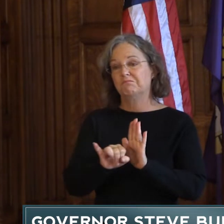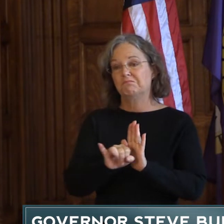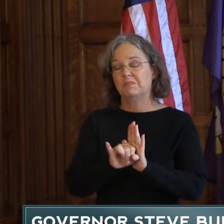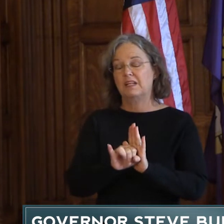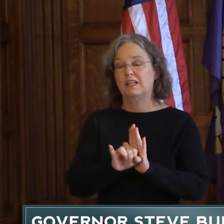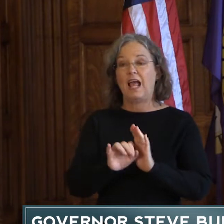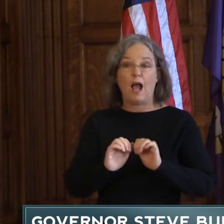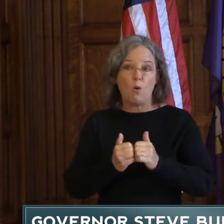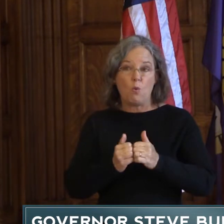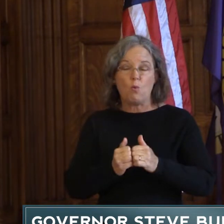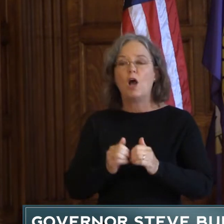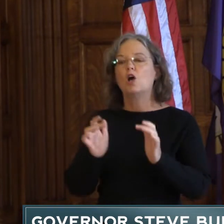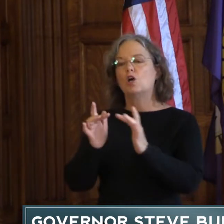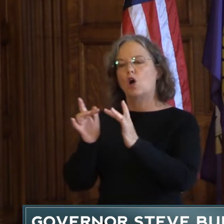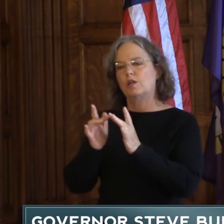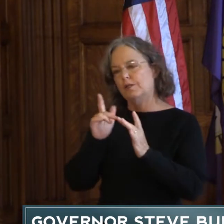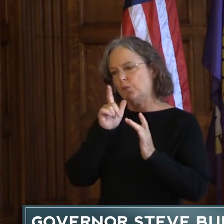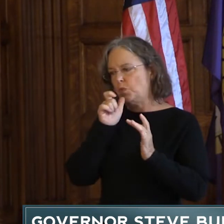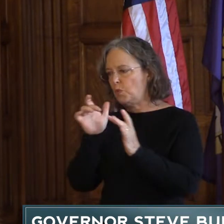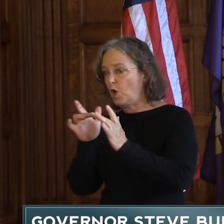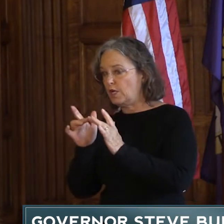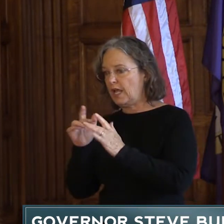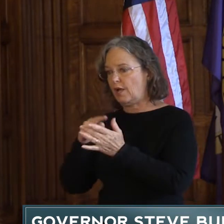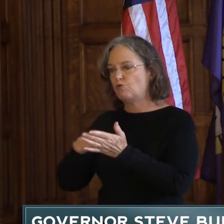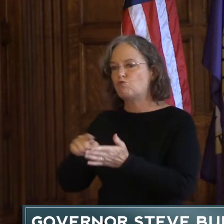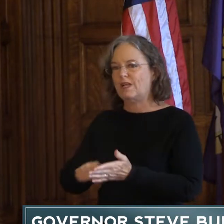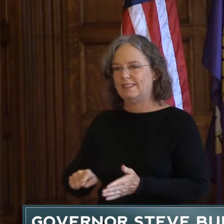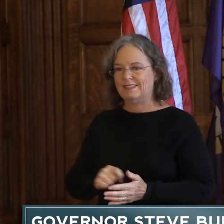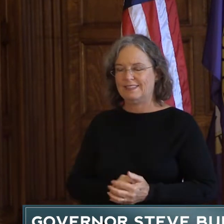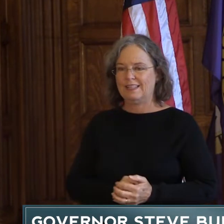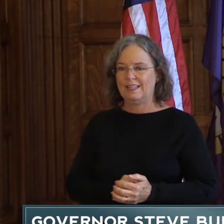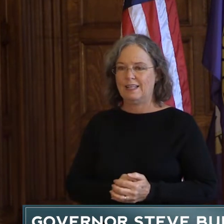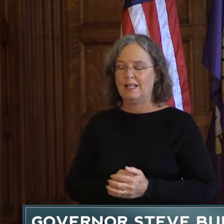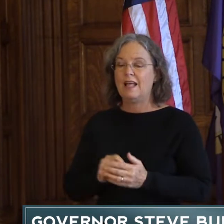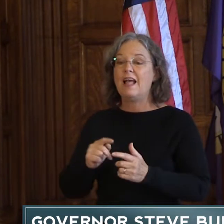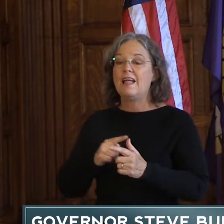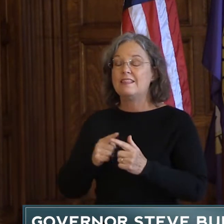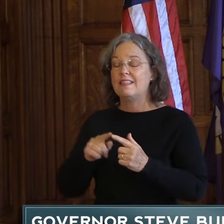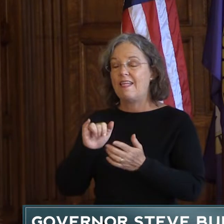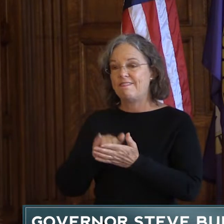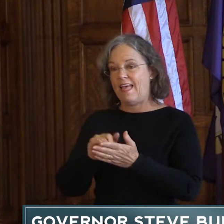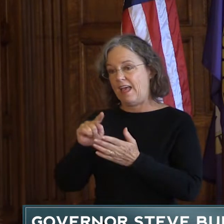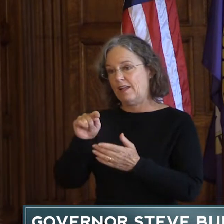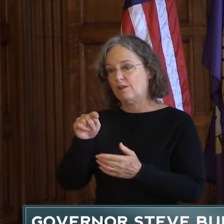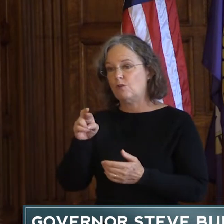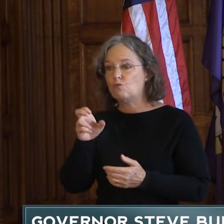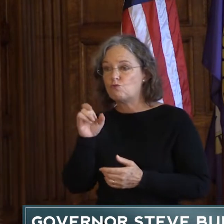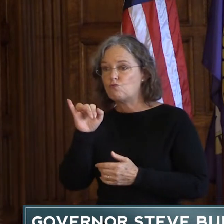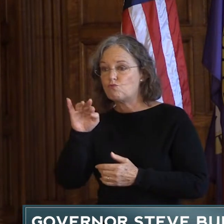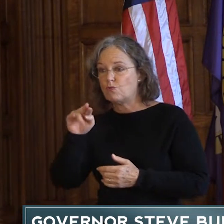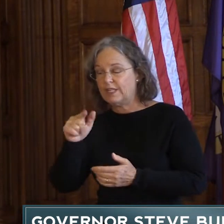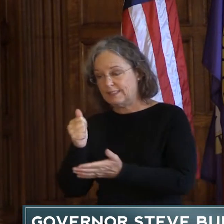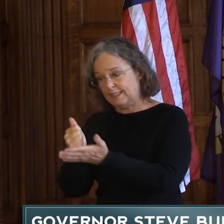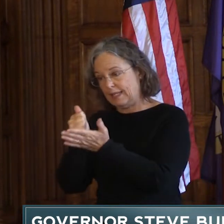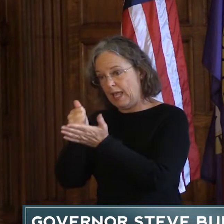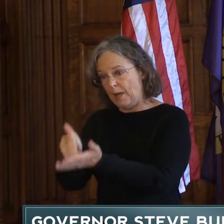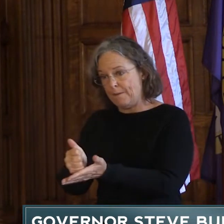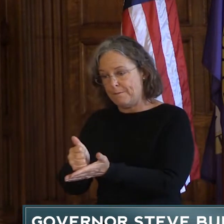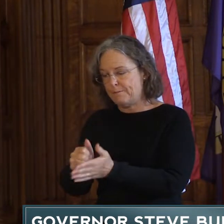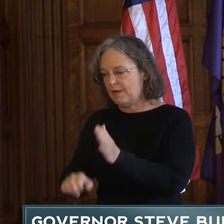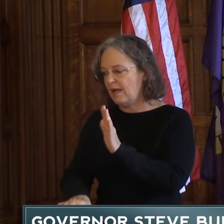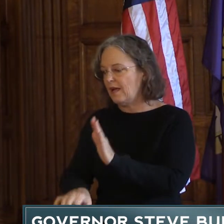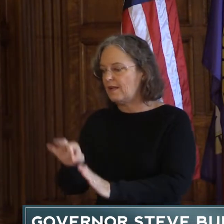through contact tracing. And in many cases then, that tracing helped to identify cases in